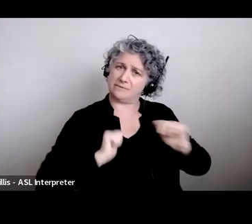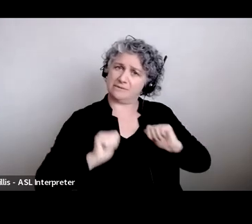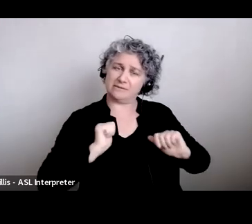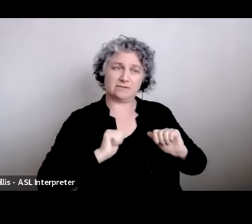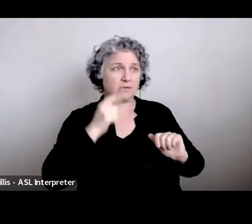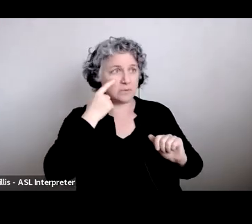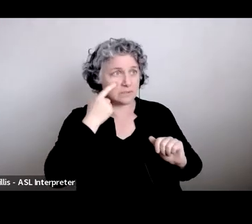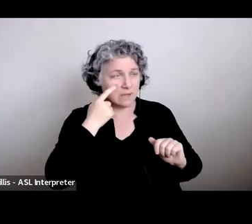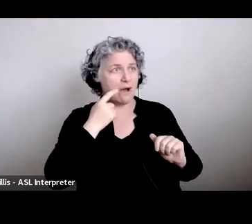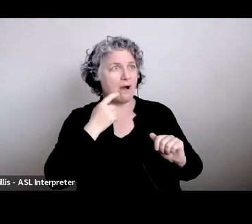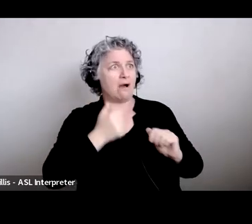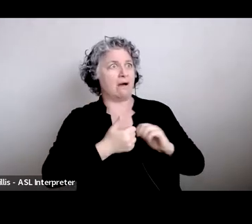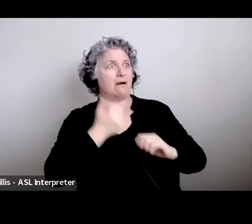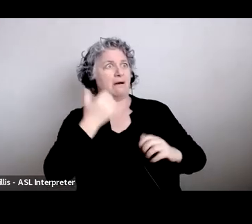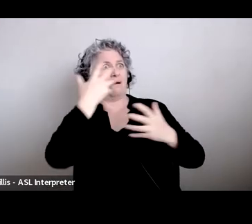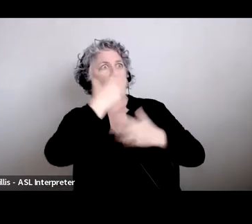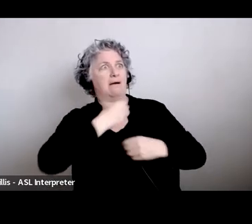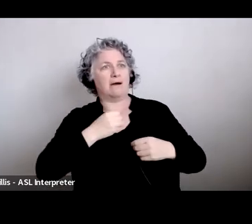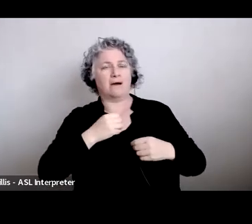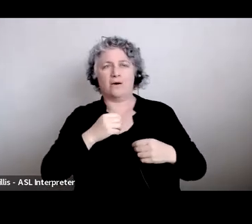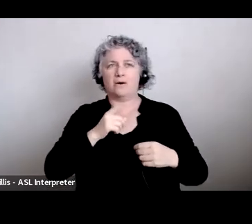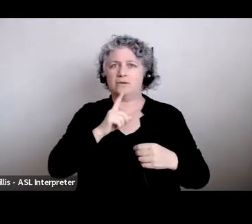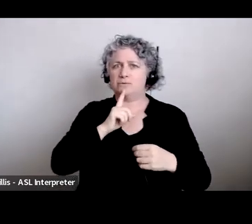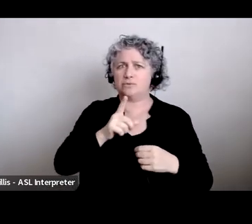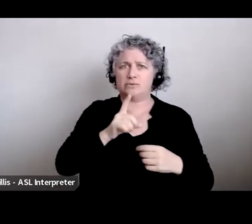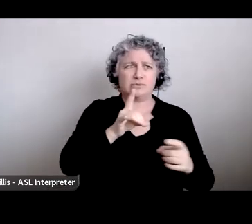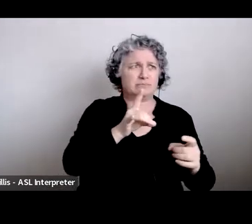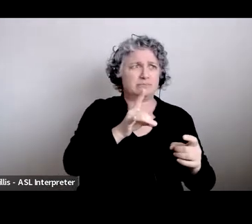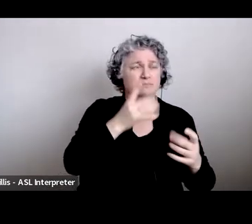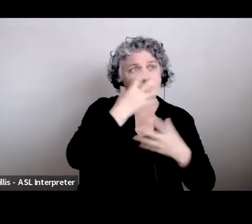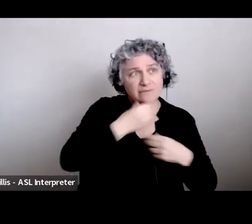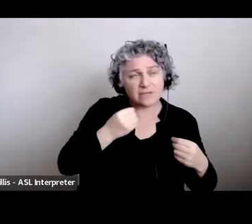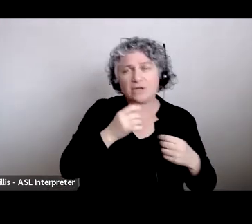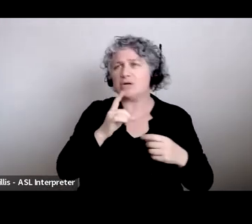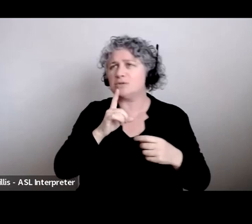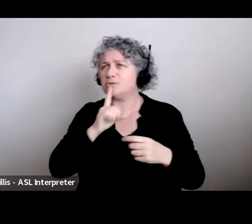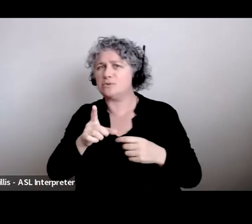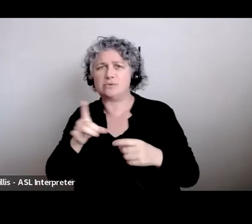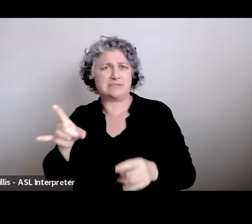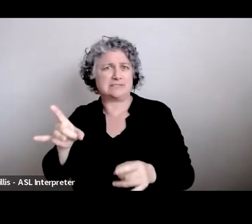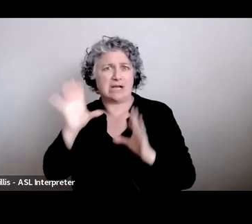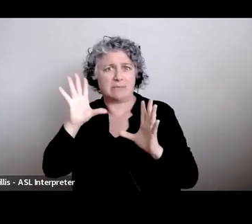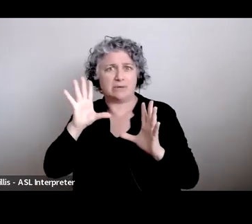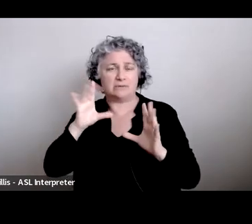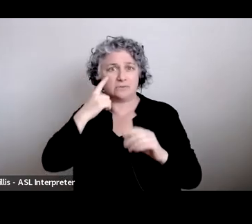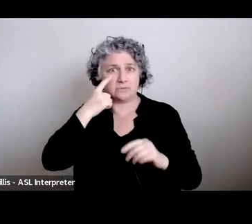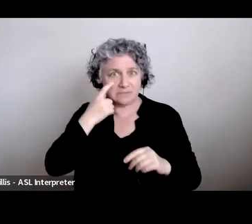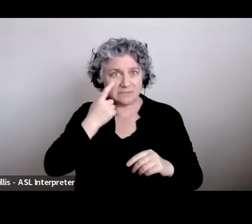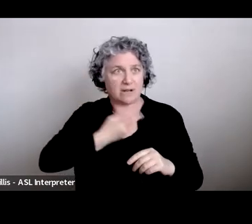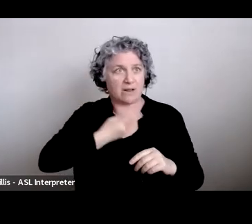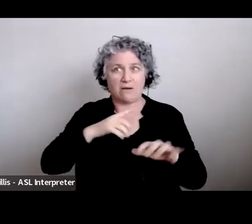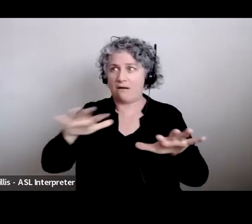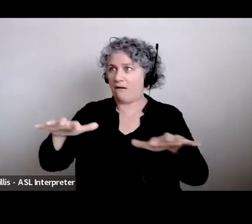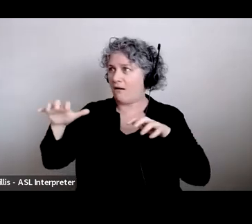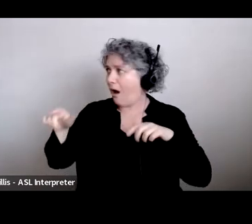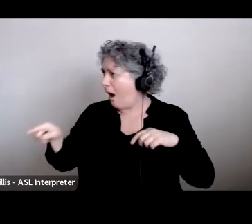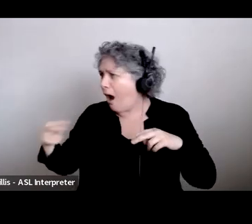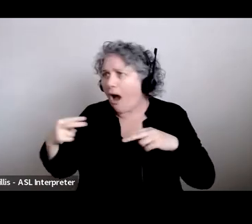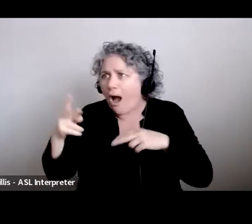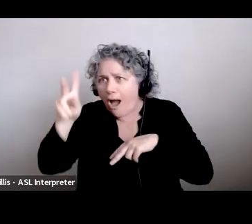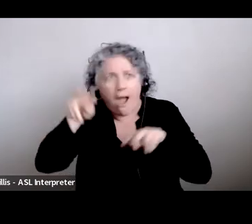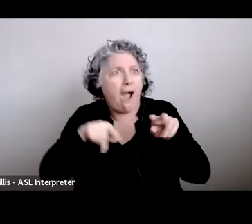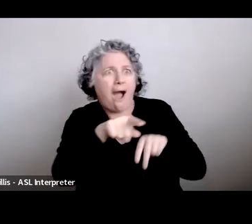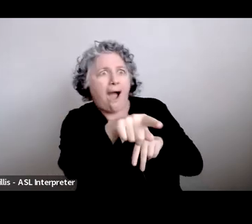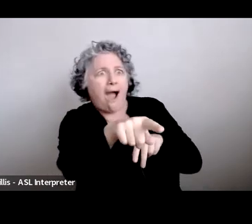most beautiful, or too beautiful or too terrible to witness alone. You come for those stories. You come to be together around